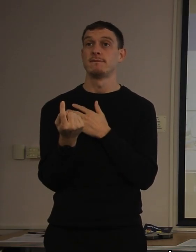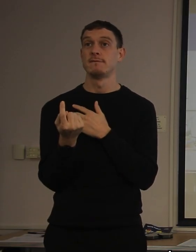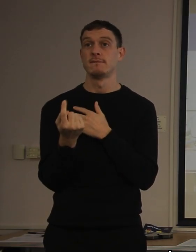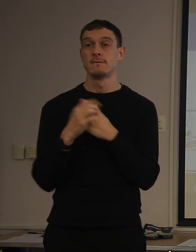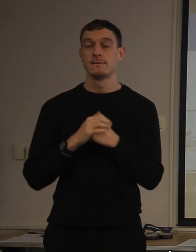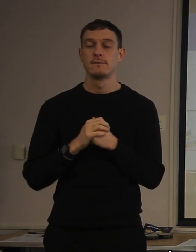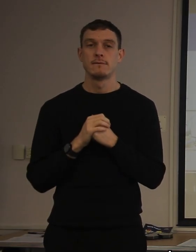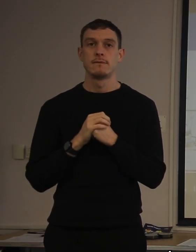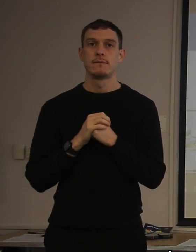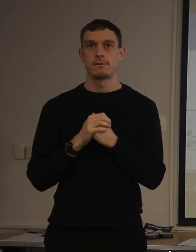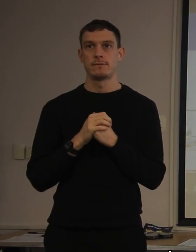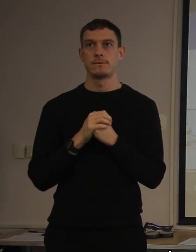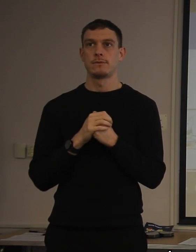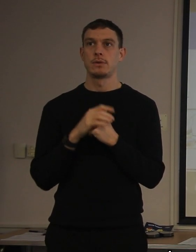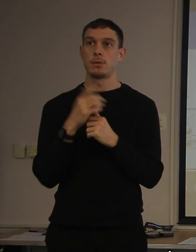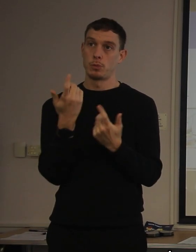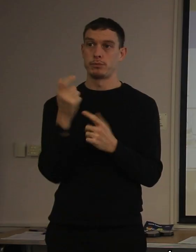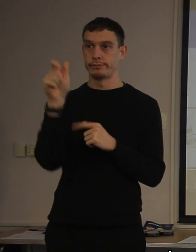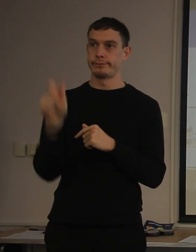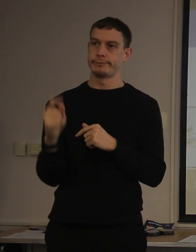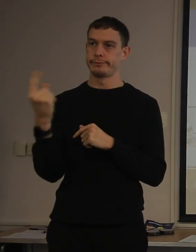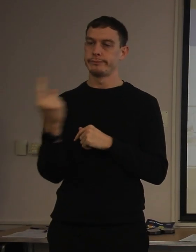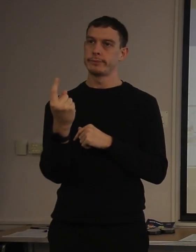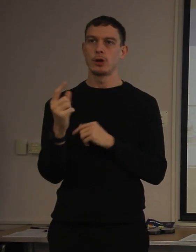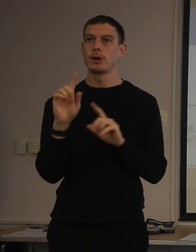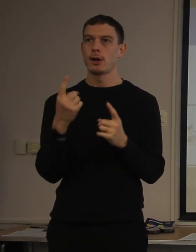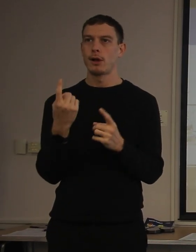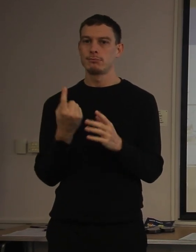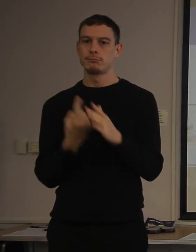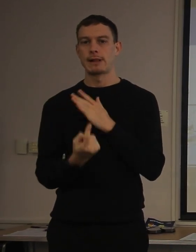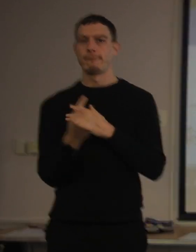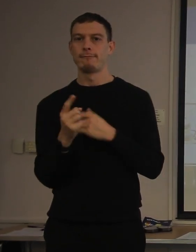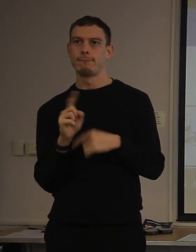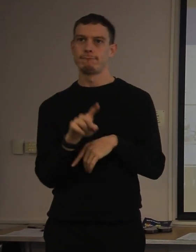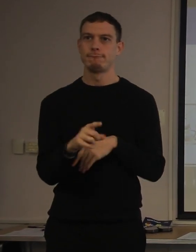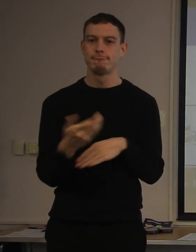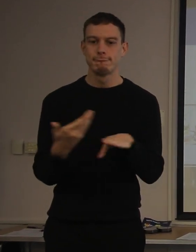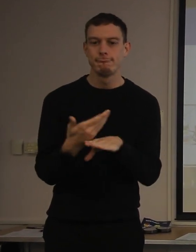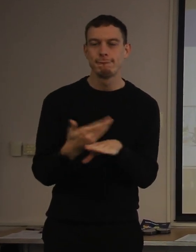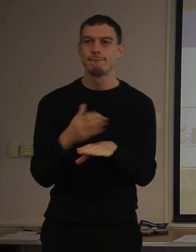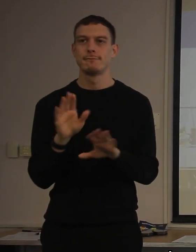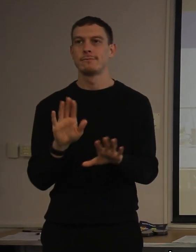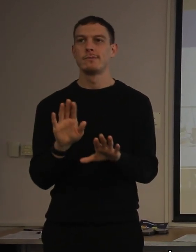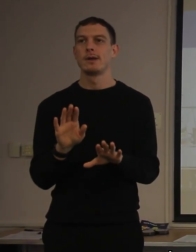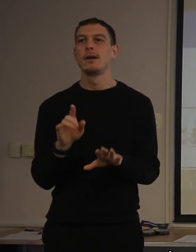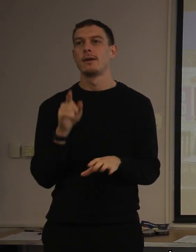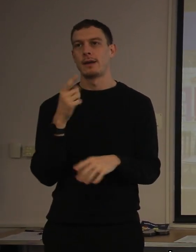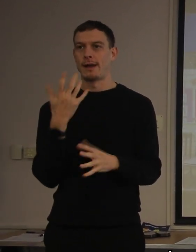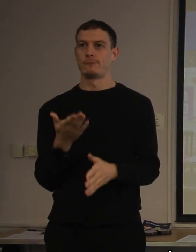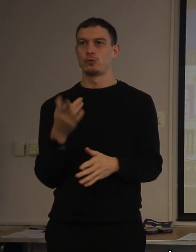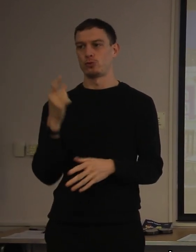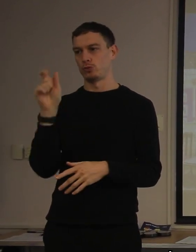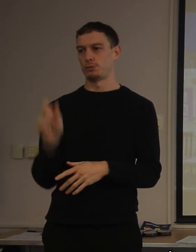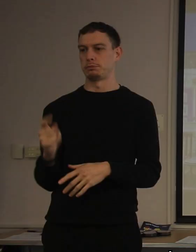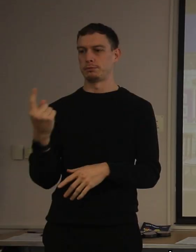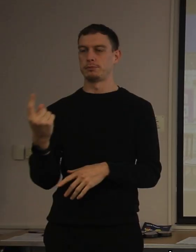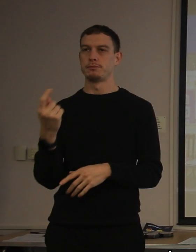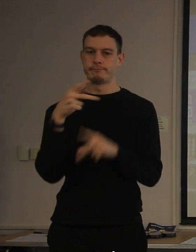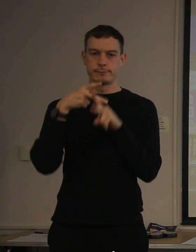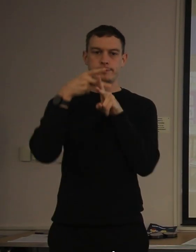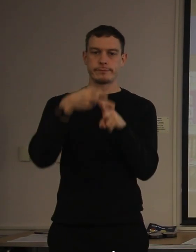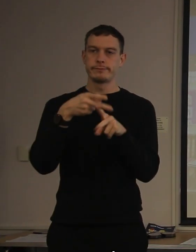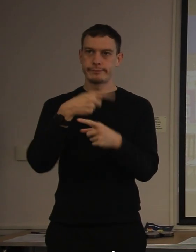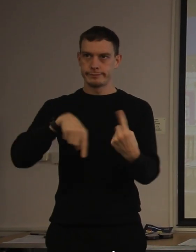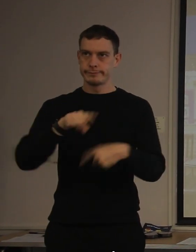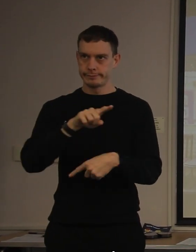and whilst it's manned. They can't just walk in alone, unattended. But yeah, so there's a wide range of